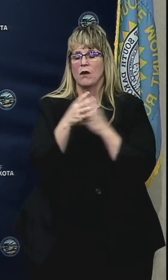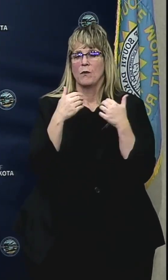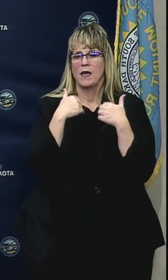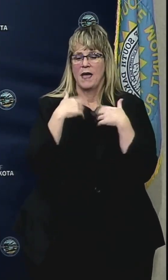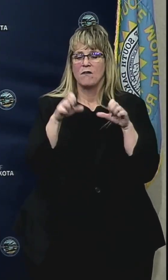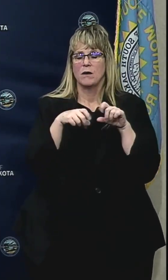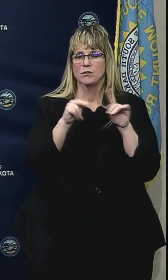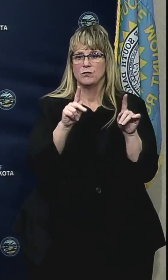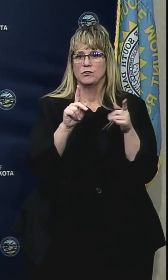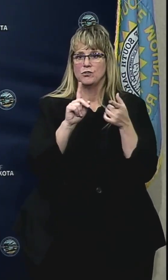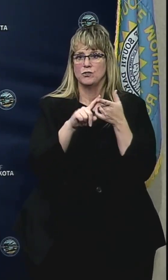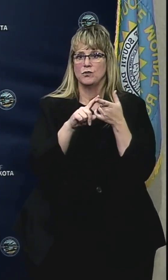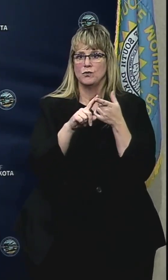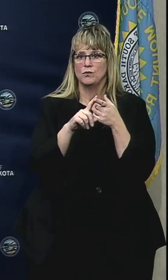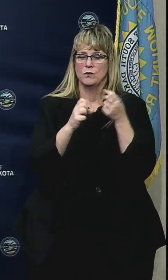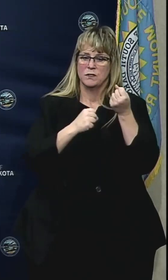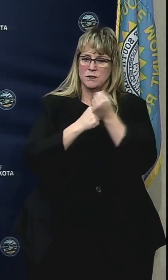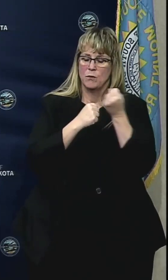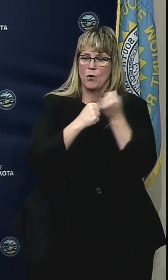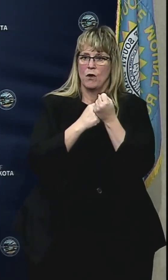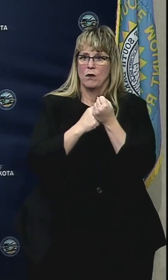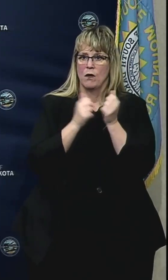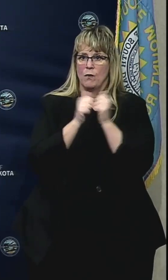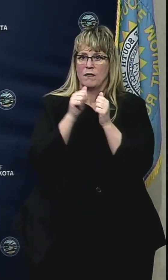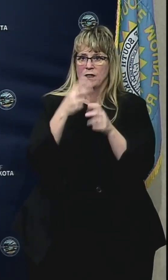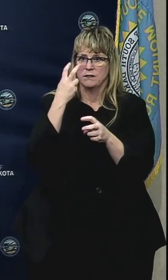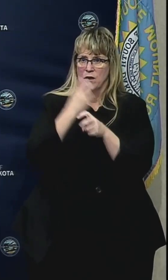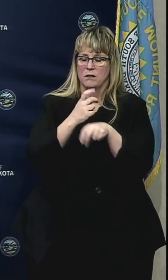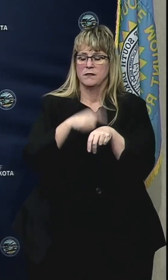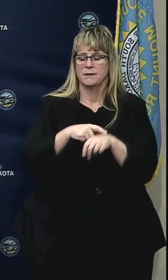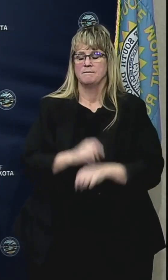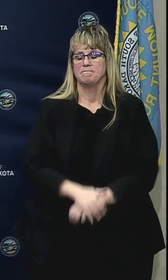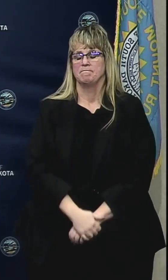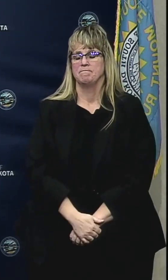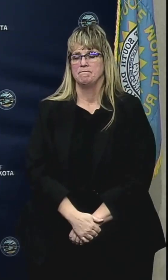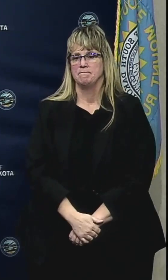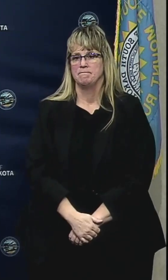have the opportunity to come alongside them and help them through this difficult time.